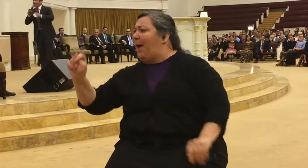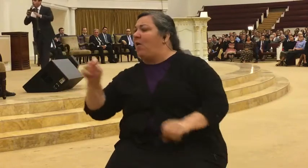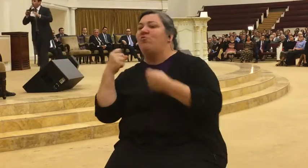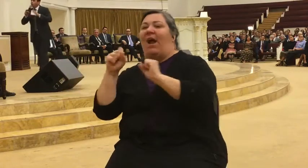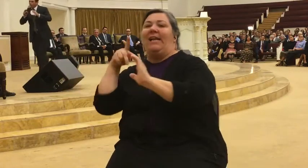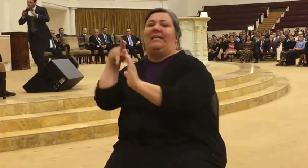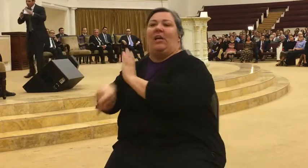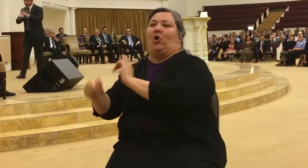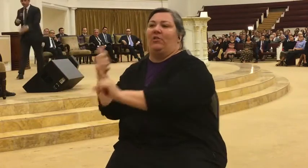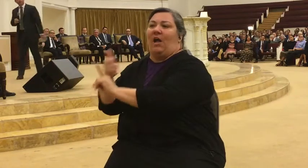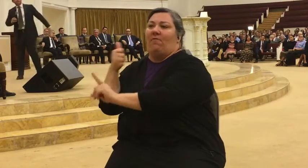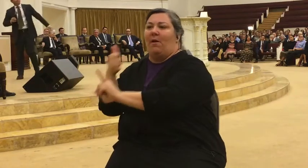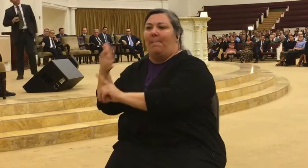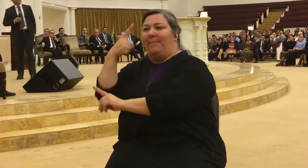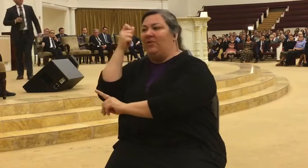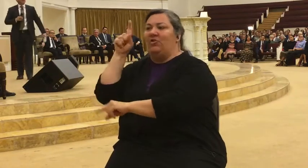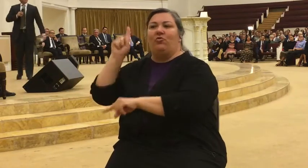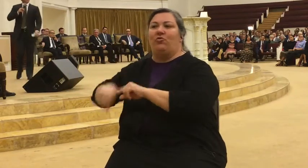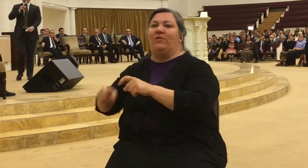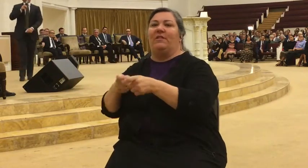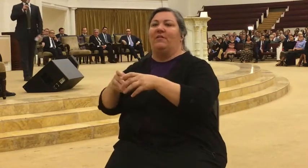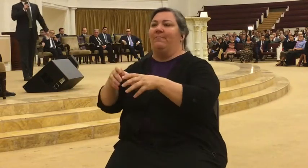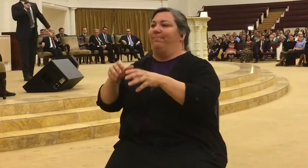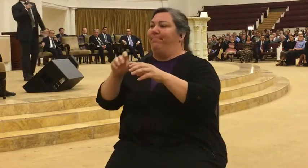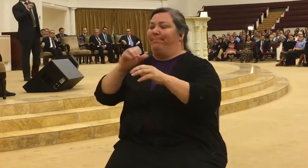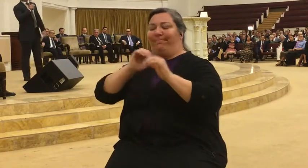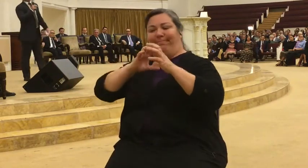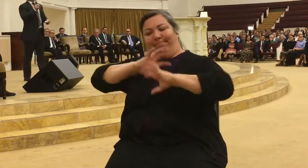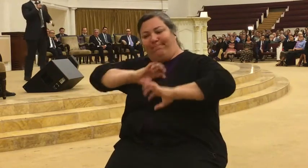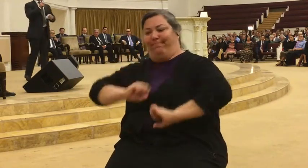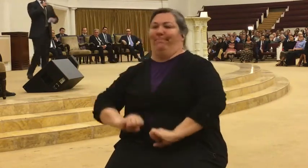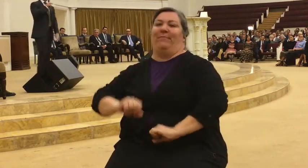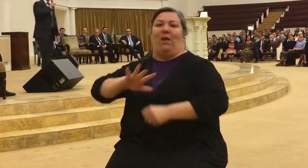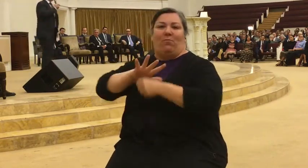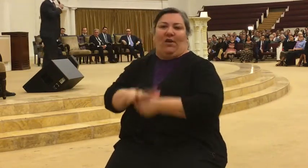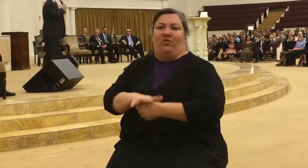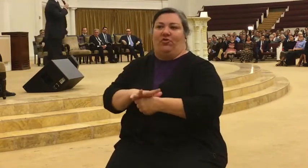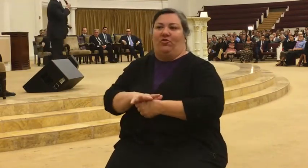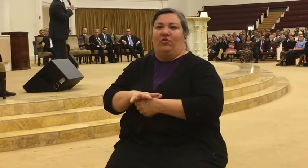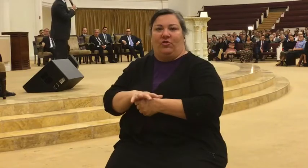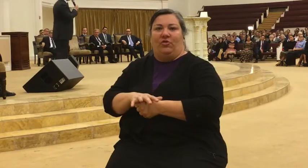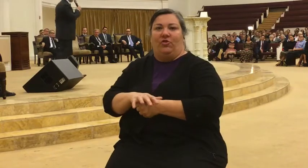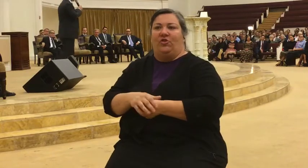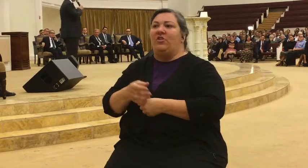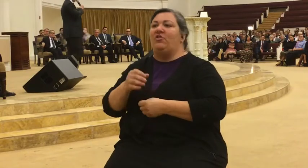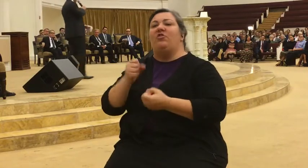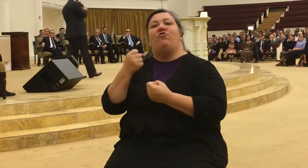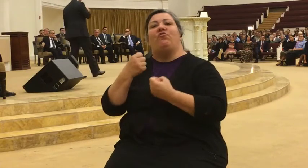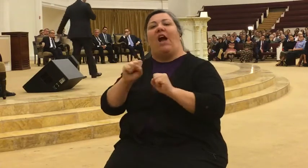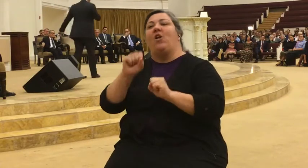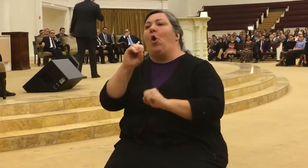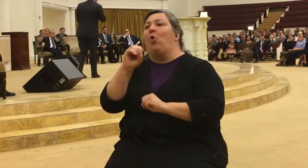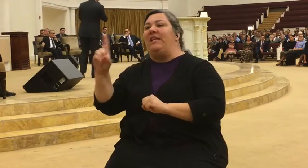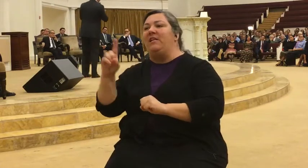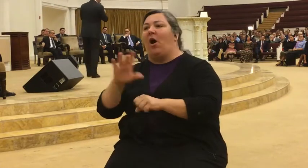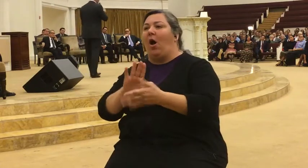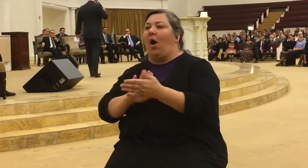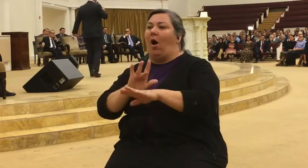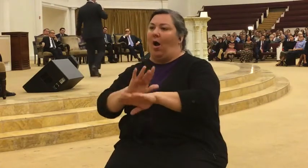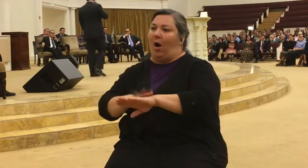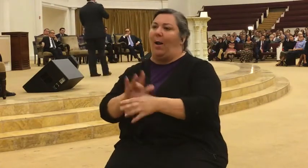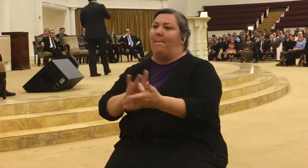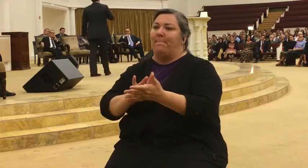couldn't handle the pressure. They rushed her to the hospital. They pumped her stomach where she had tried to overdose on painkillers. They were